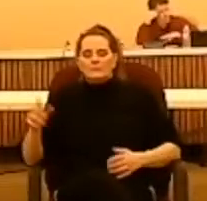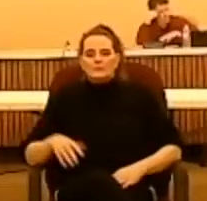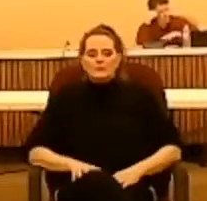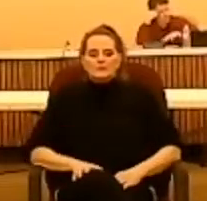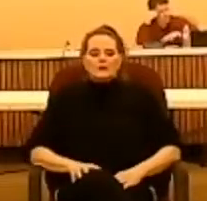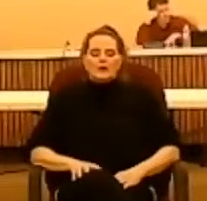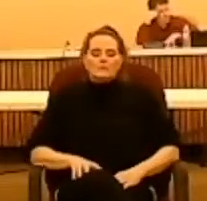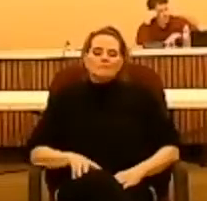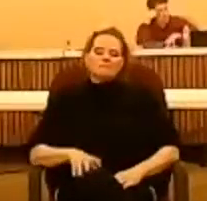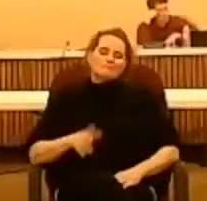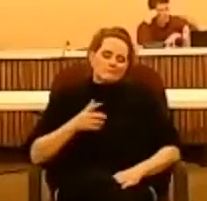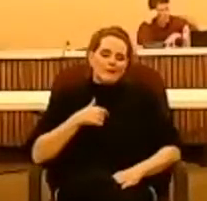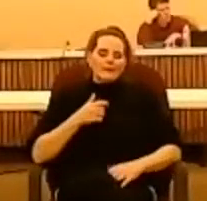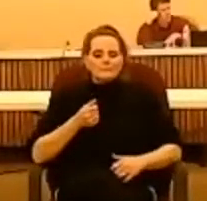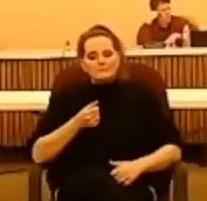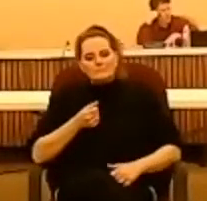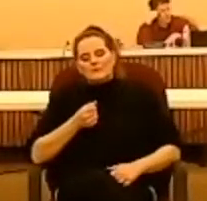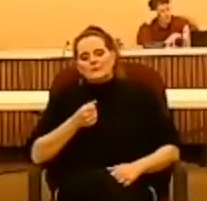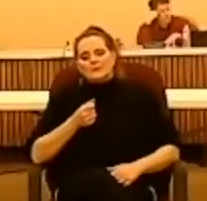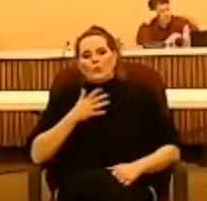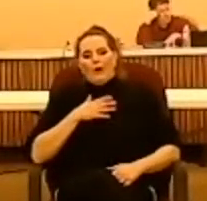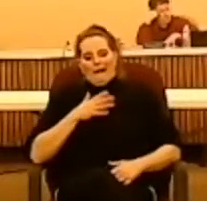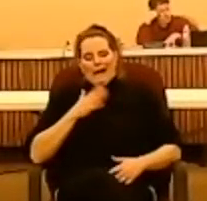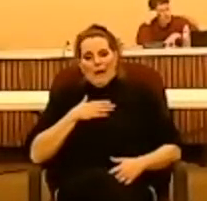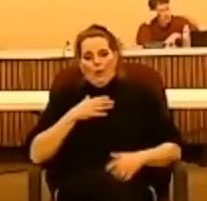different layouts that could potentially work.